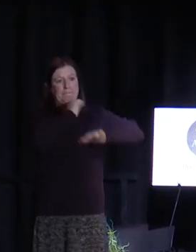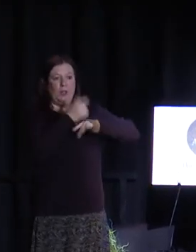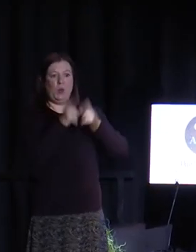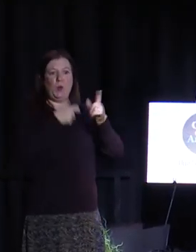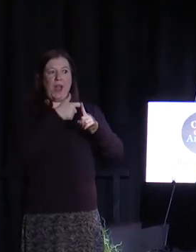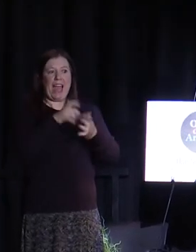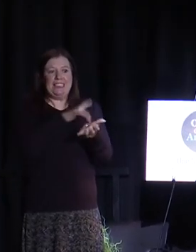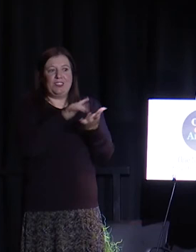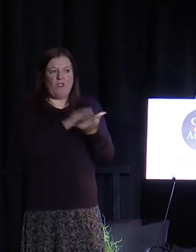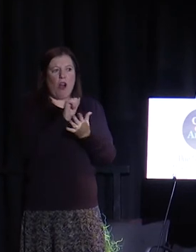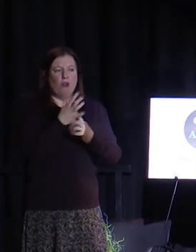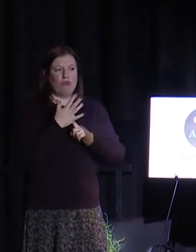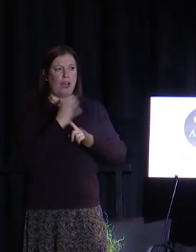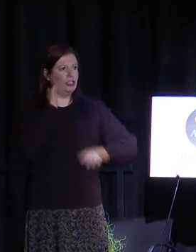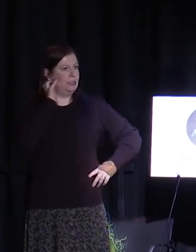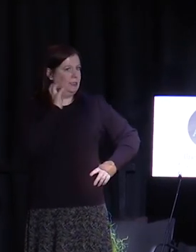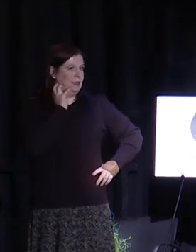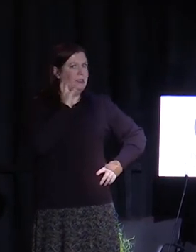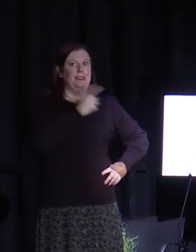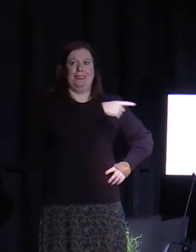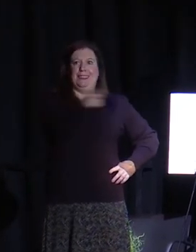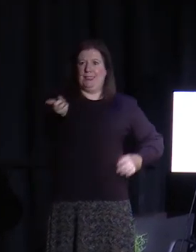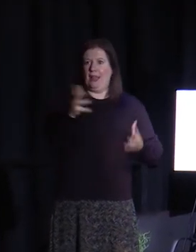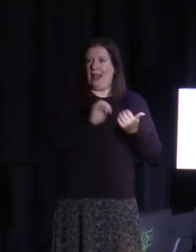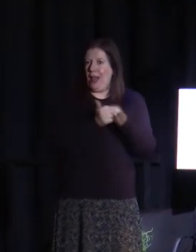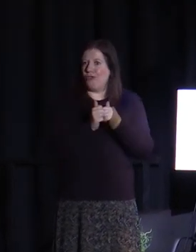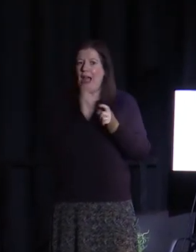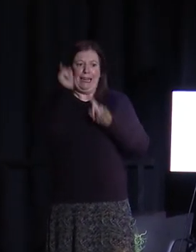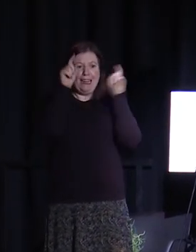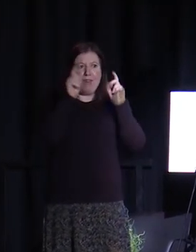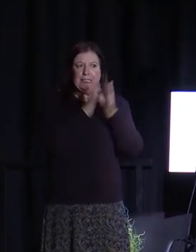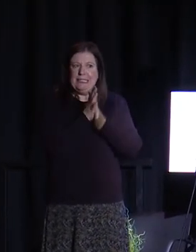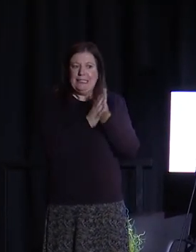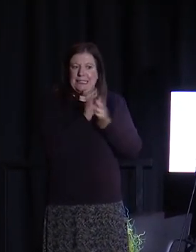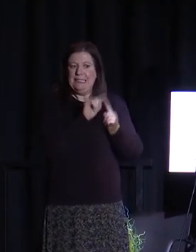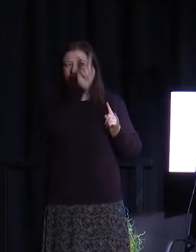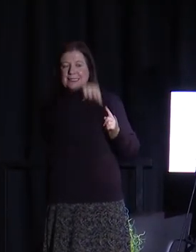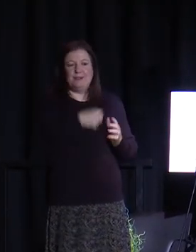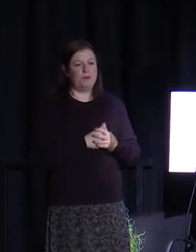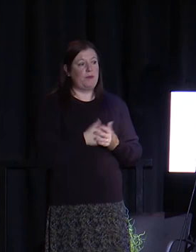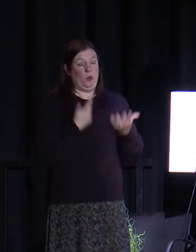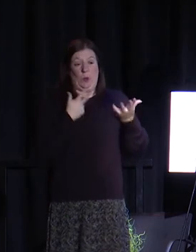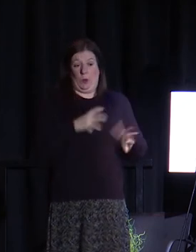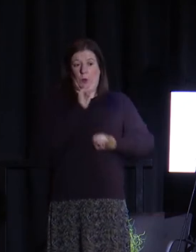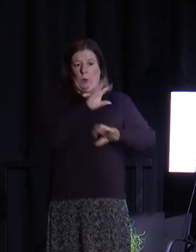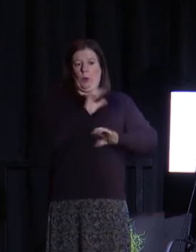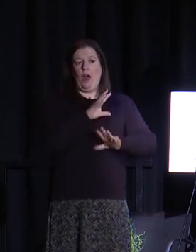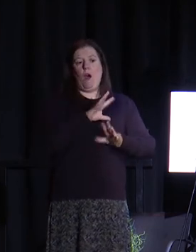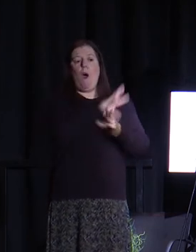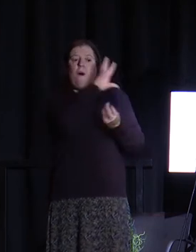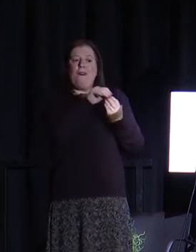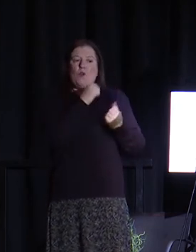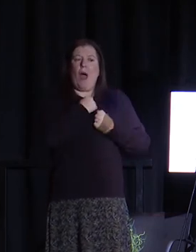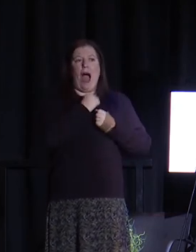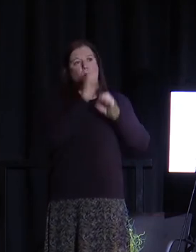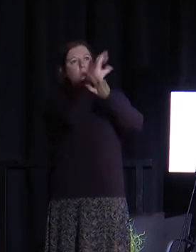Culture. So no pressure, collaborators, innovators in the room. I guess what I'm going to do today is just give a very brief kind of overview of our vision and, I guess,